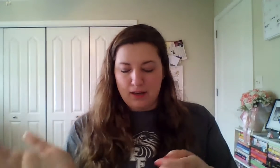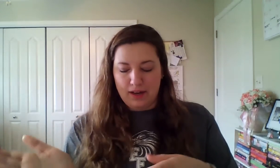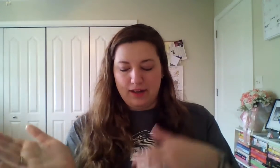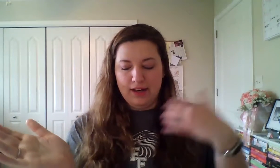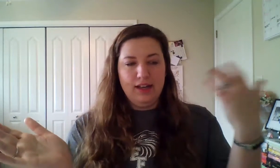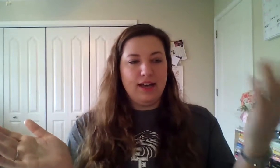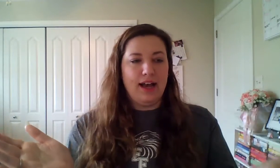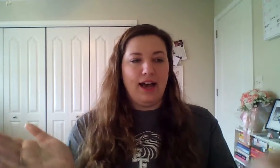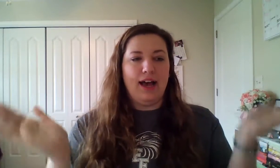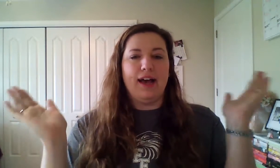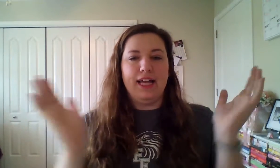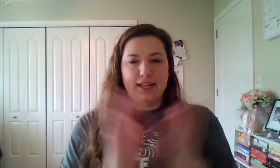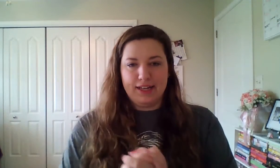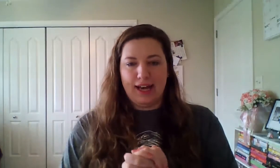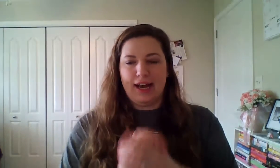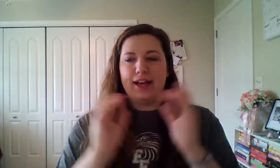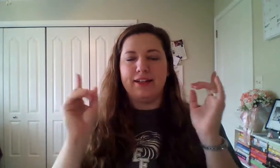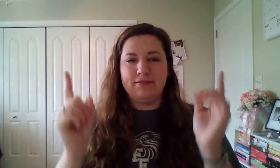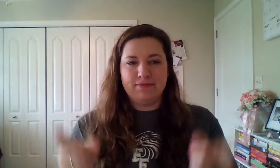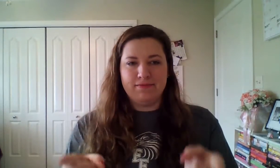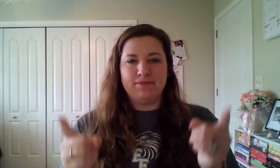G I guy.